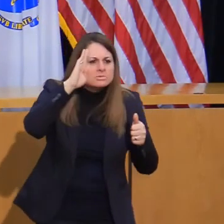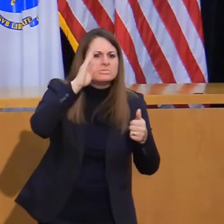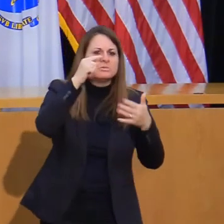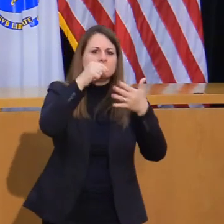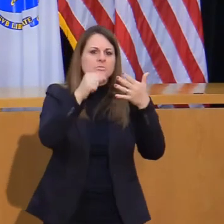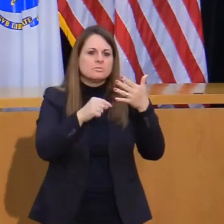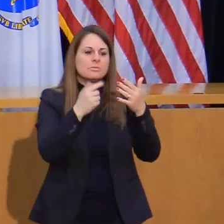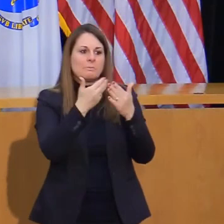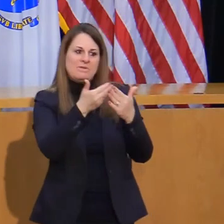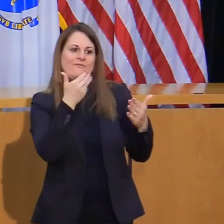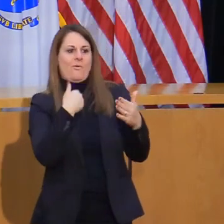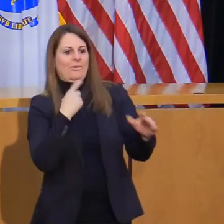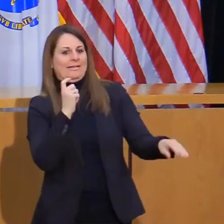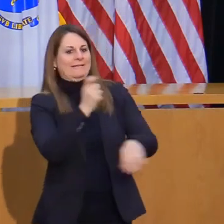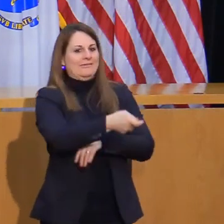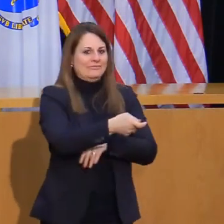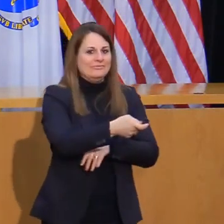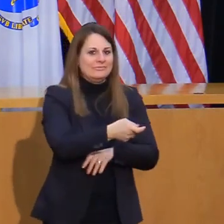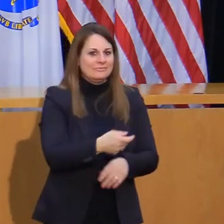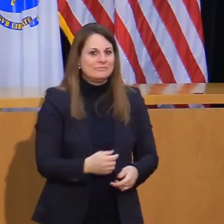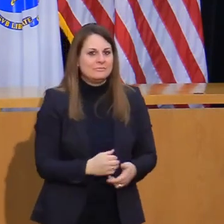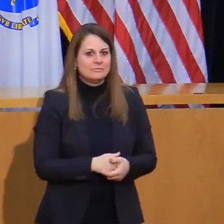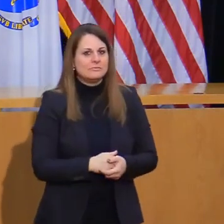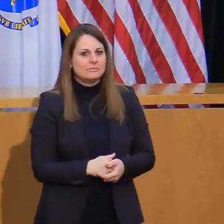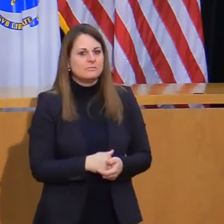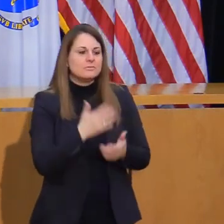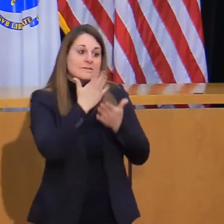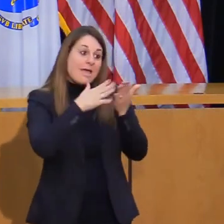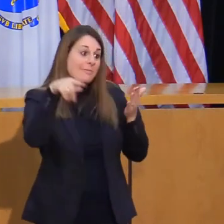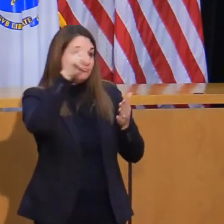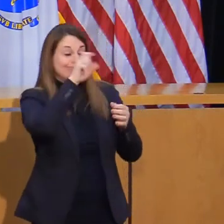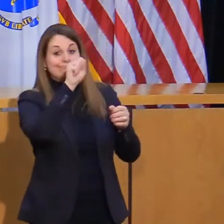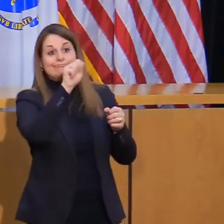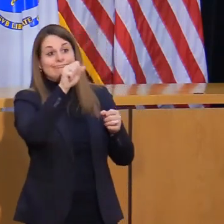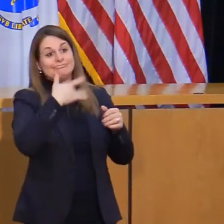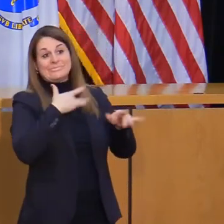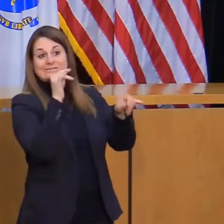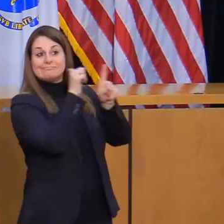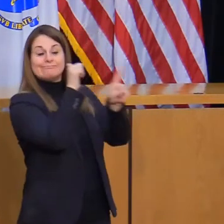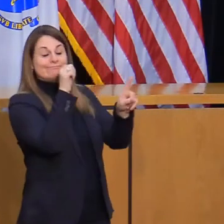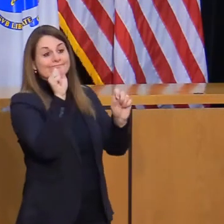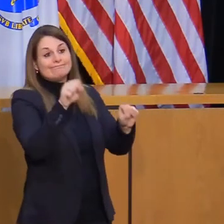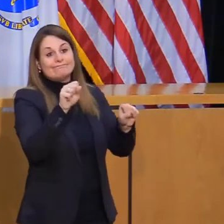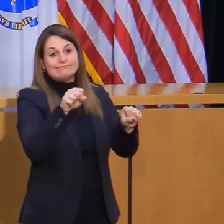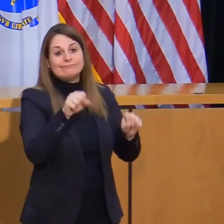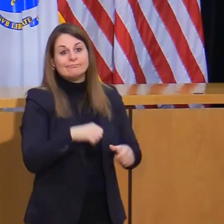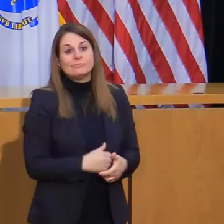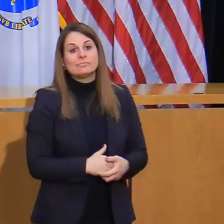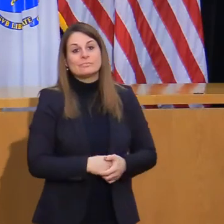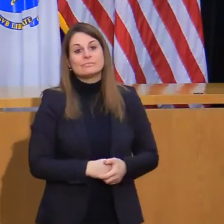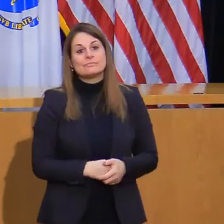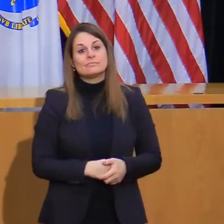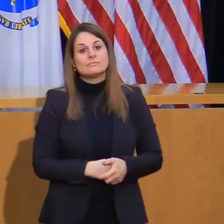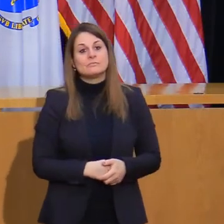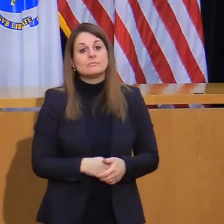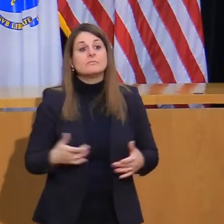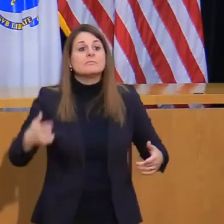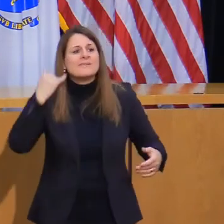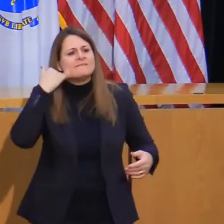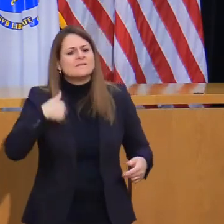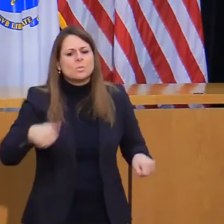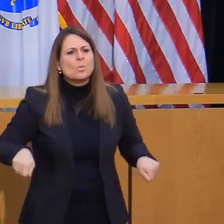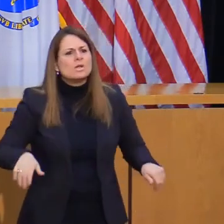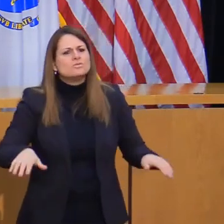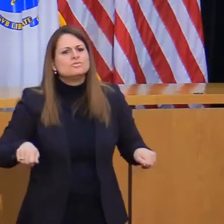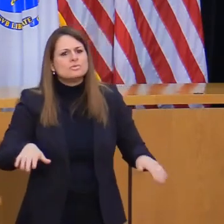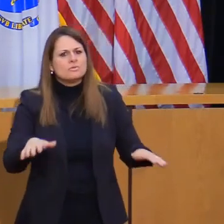who may have mobility challenges And if you have mobility challenges, but you don't need a two-person